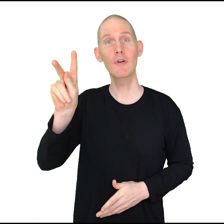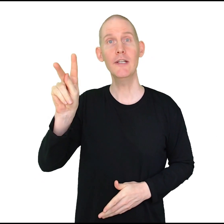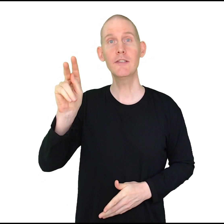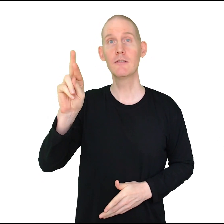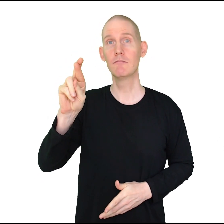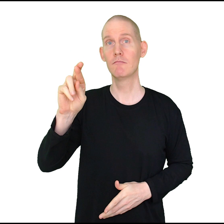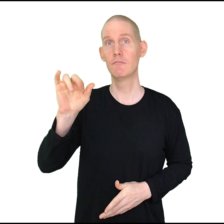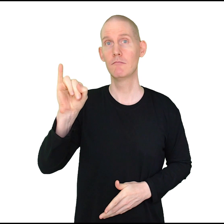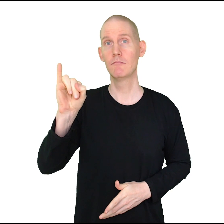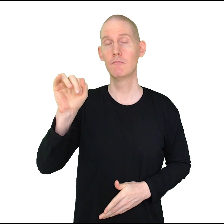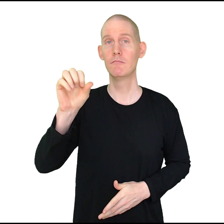KRIS.